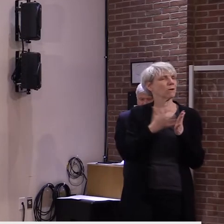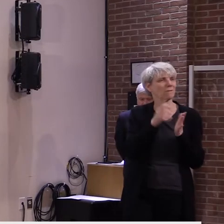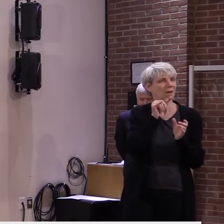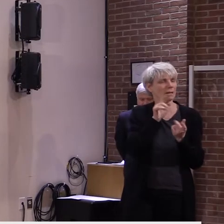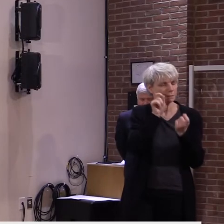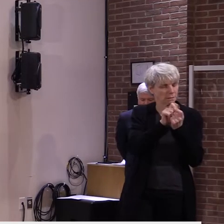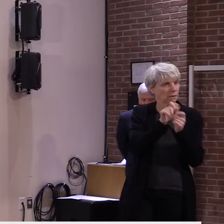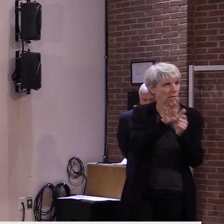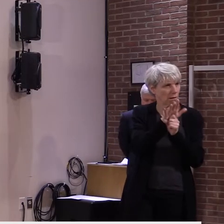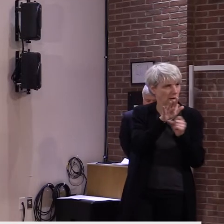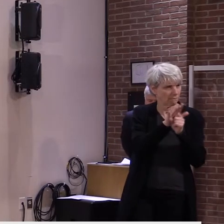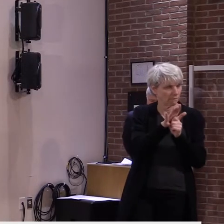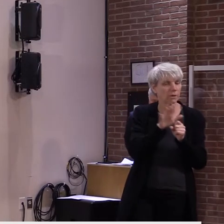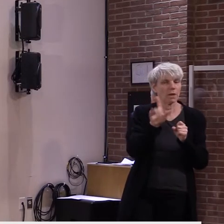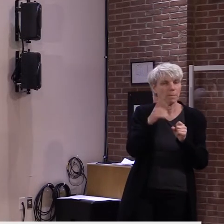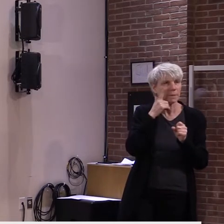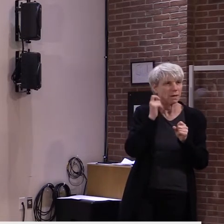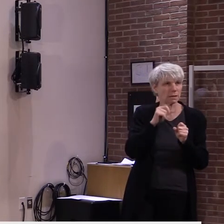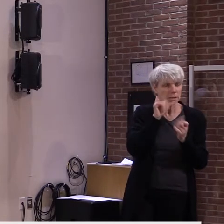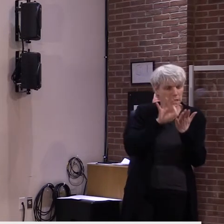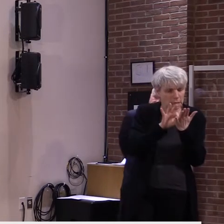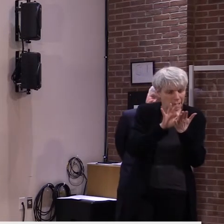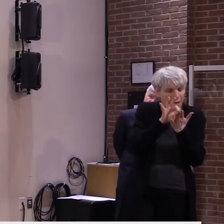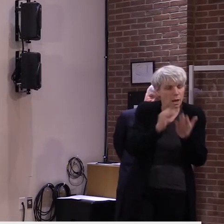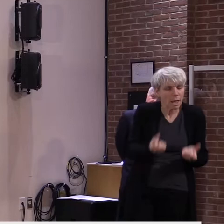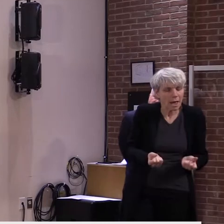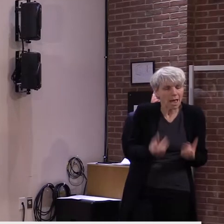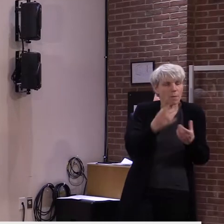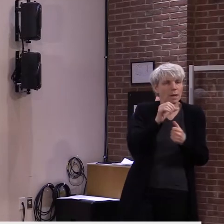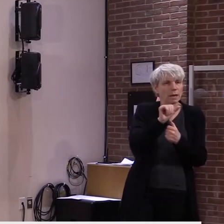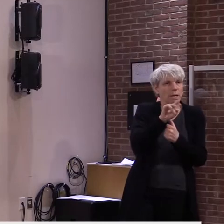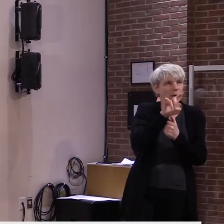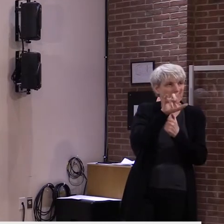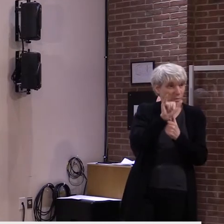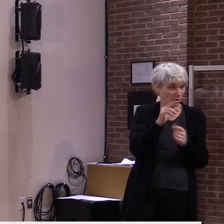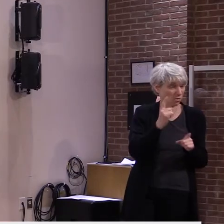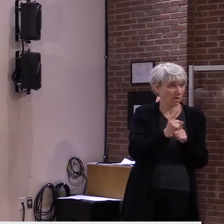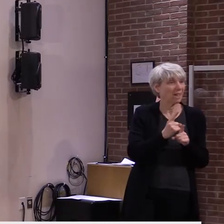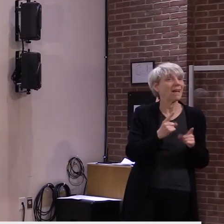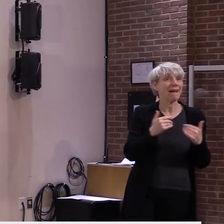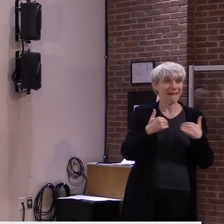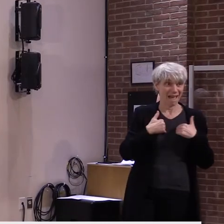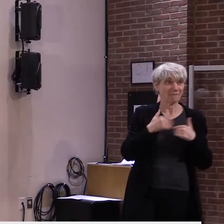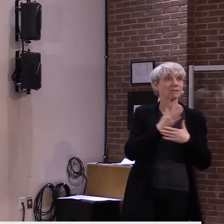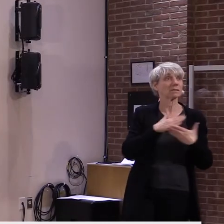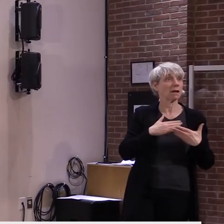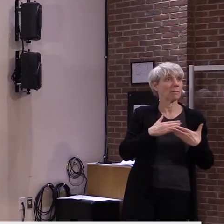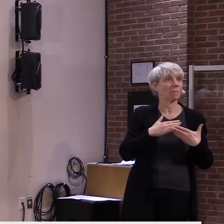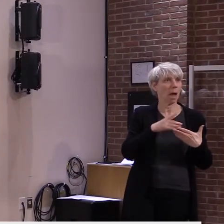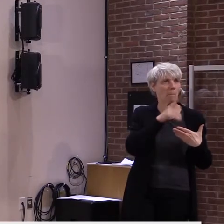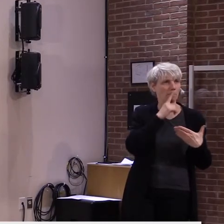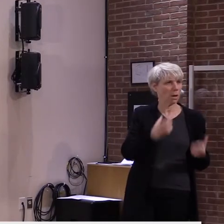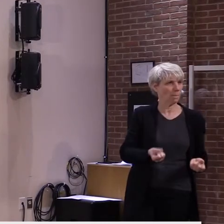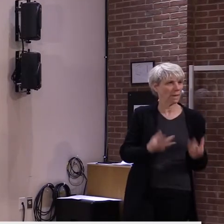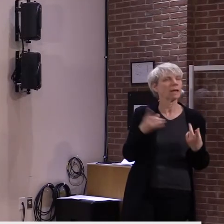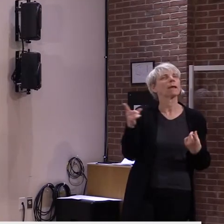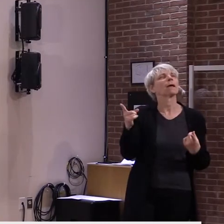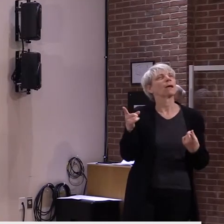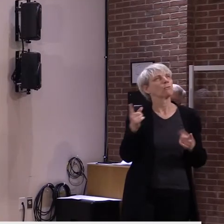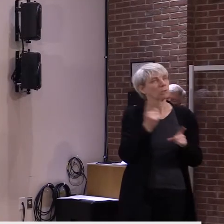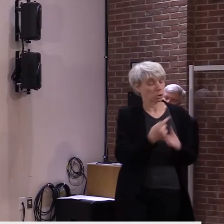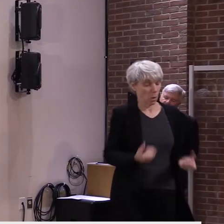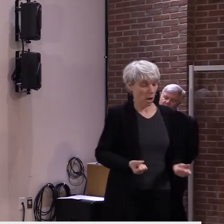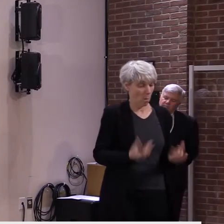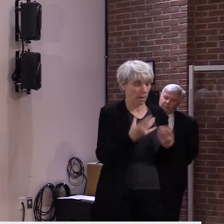many antibodies you have versus whether you have them or don't have them. Yes, and the strength of the antibody